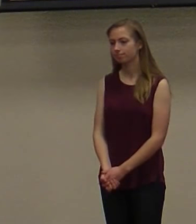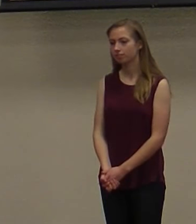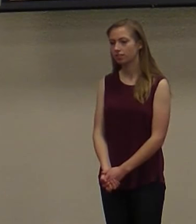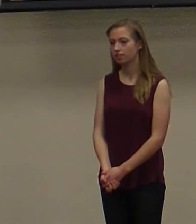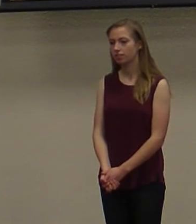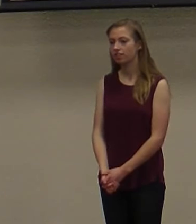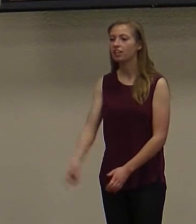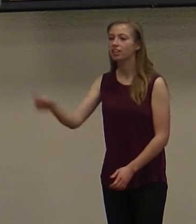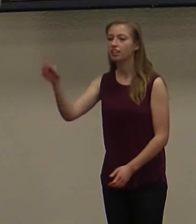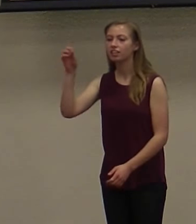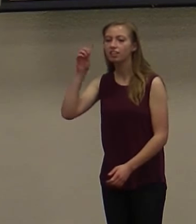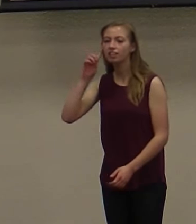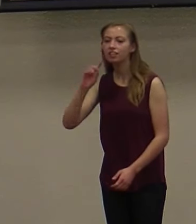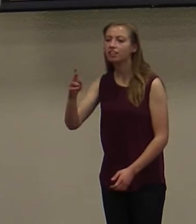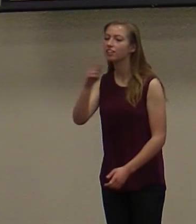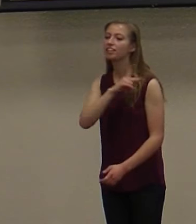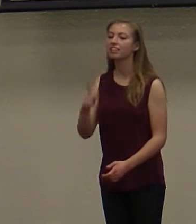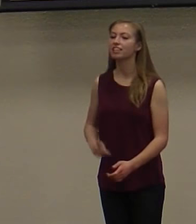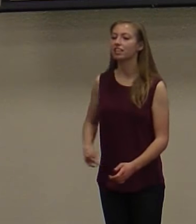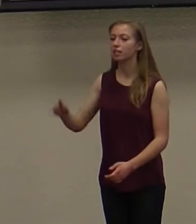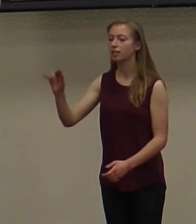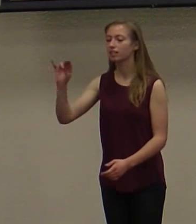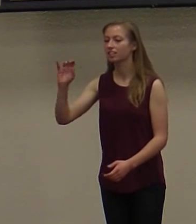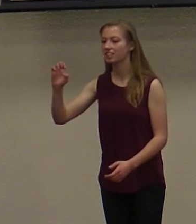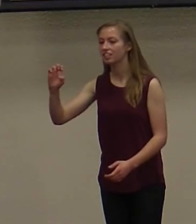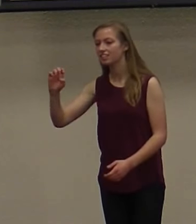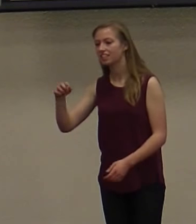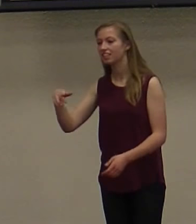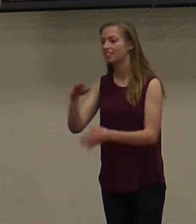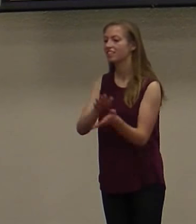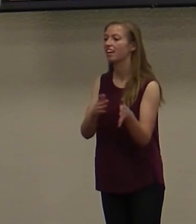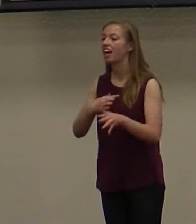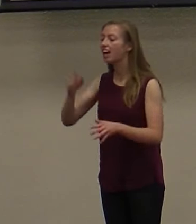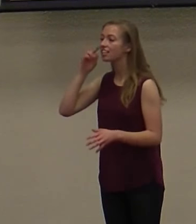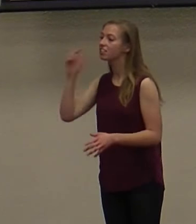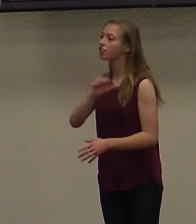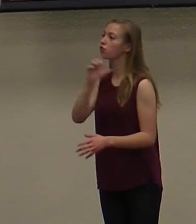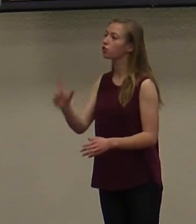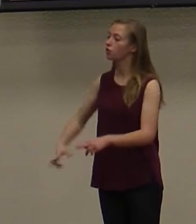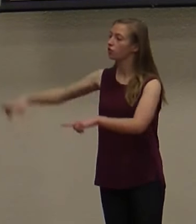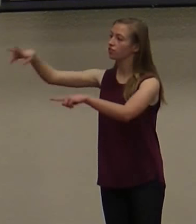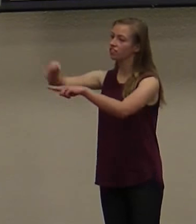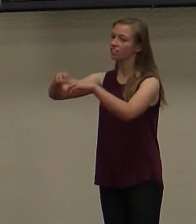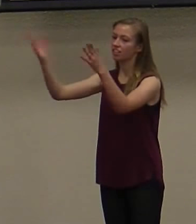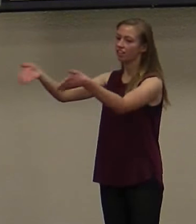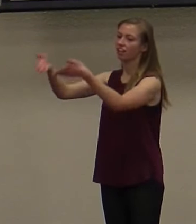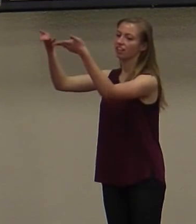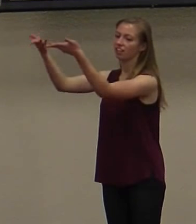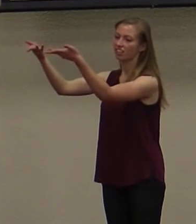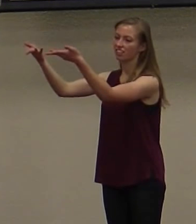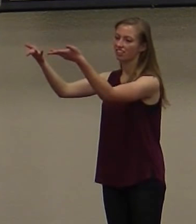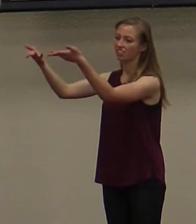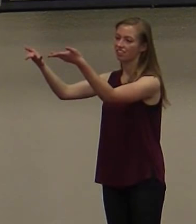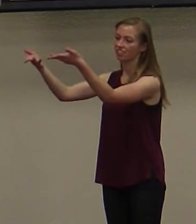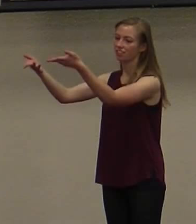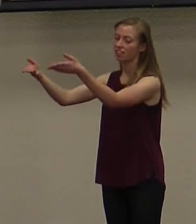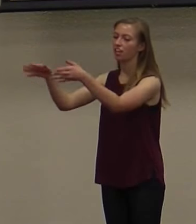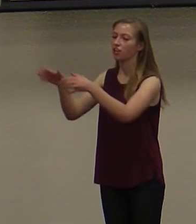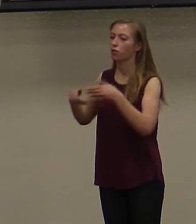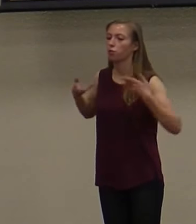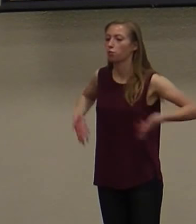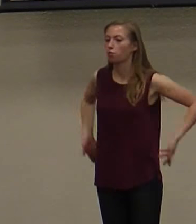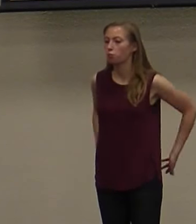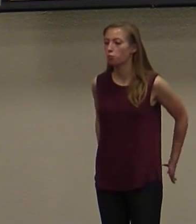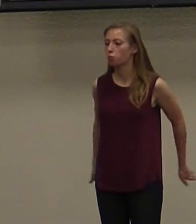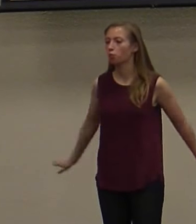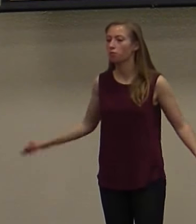In the year that King Uzziah died, I saw the Lord sitting on a throne, high and lifted up, and the train of his robe filled